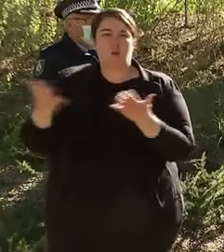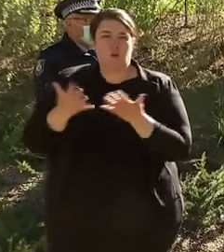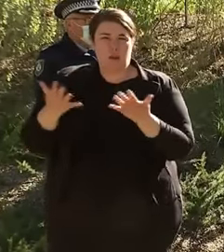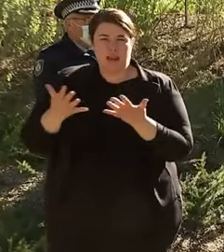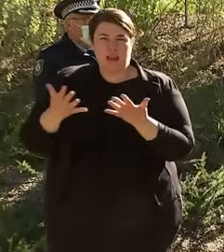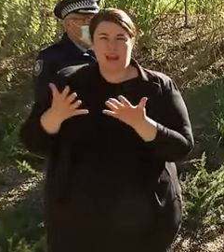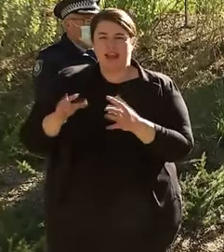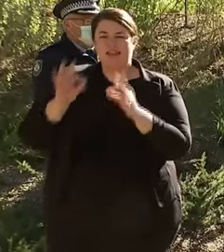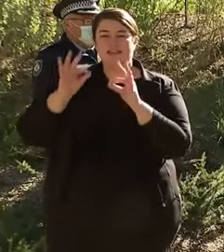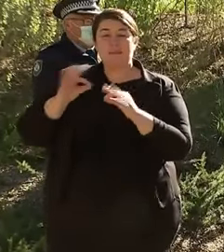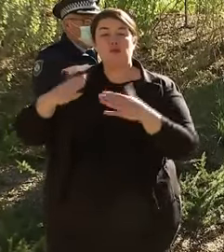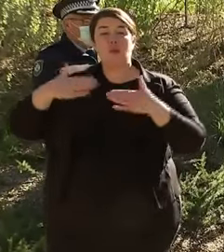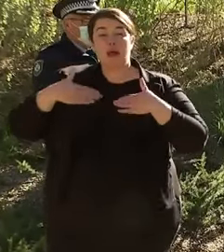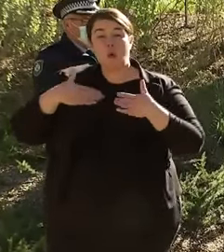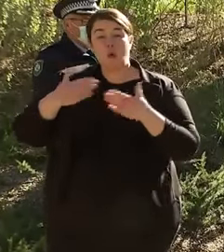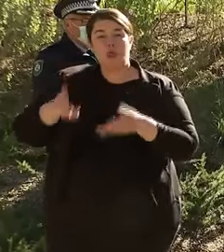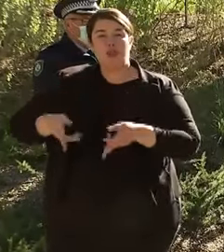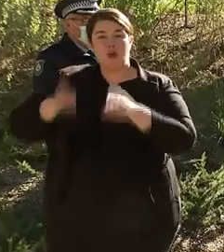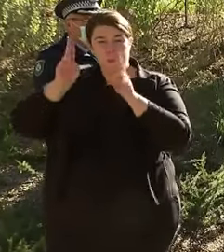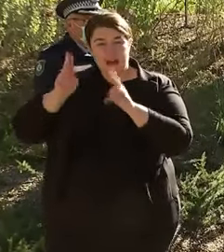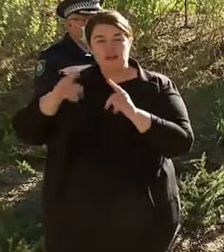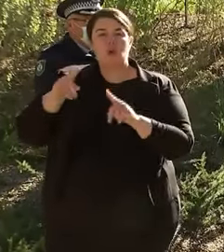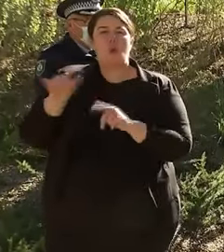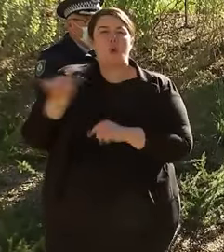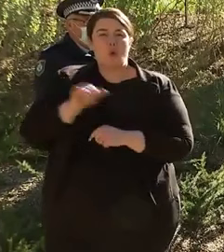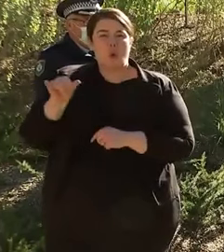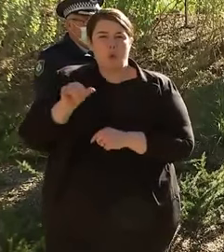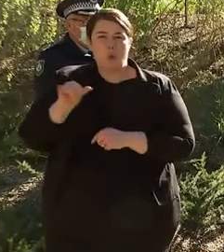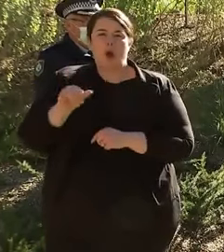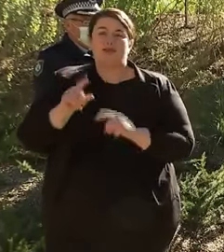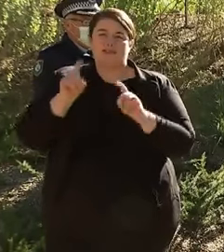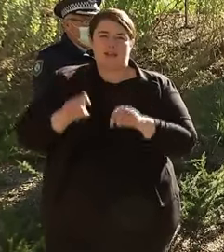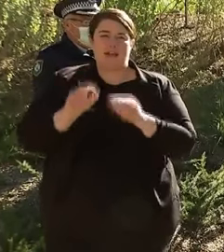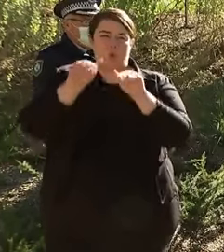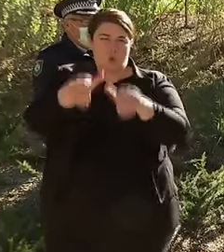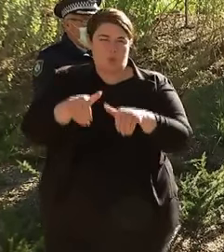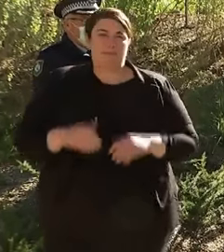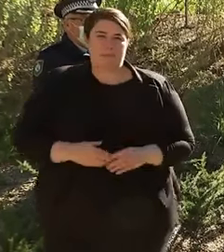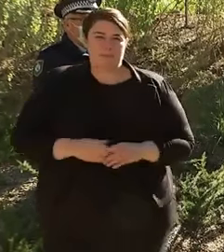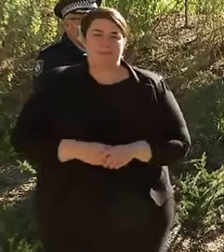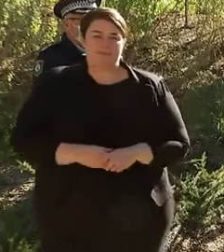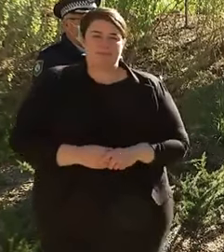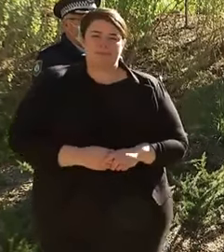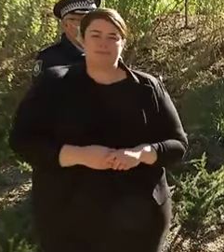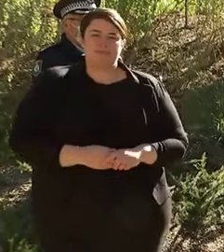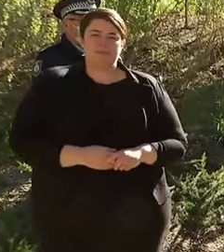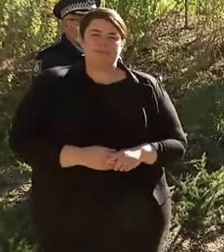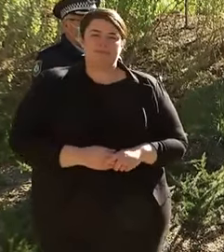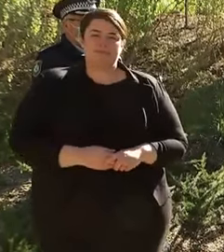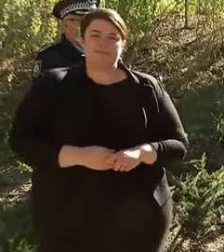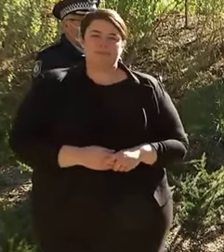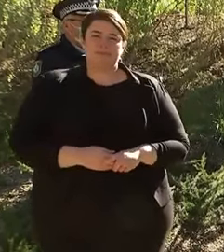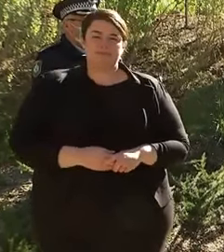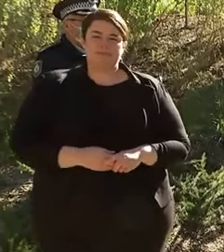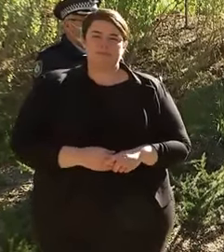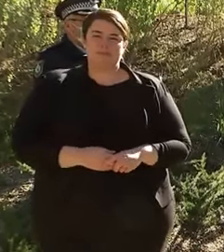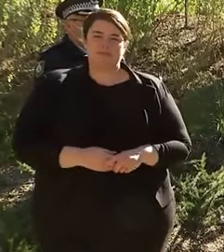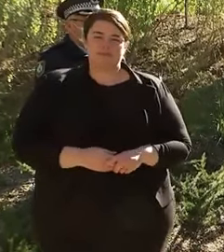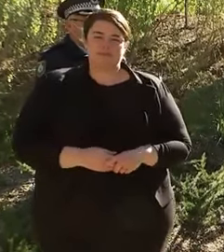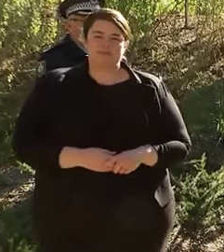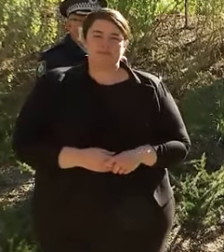health accommodation or being treated in out of hospital care. In terms of updates about